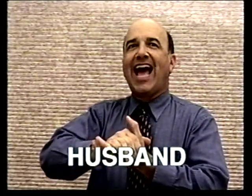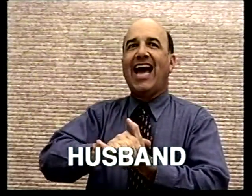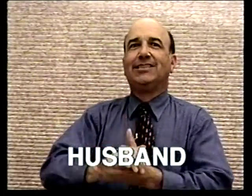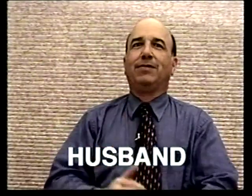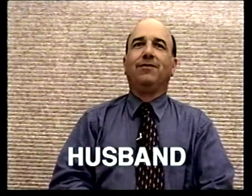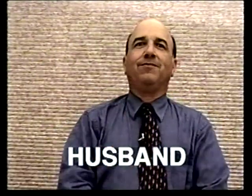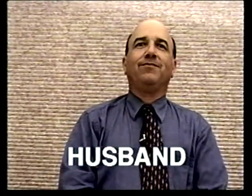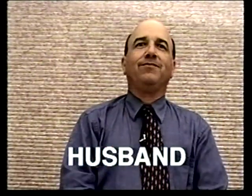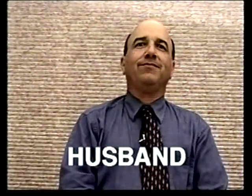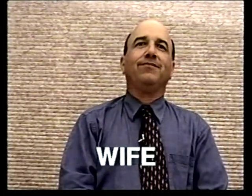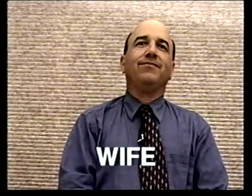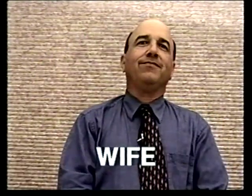Husband.